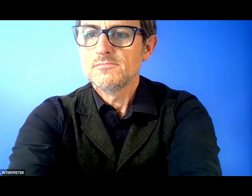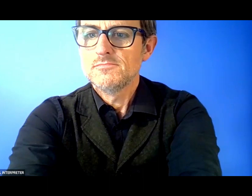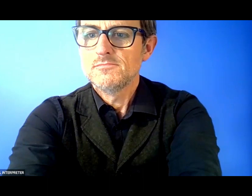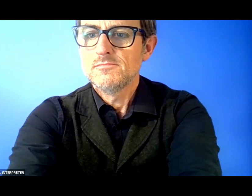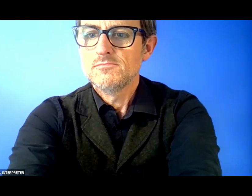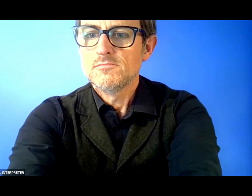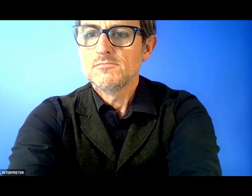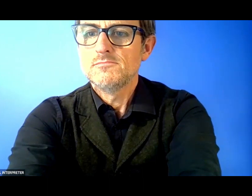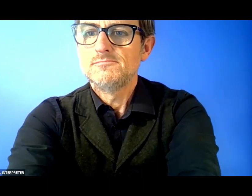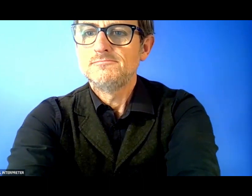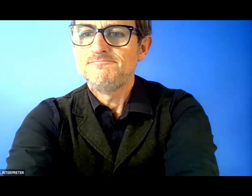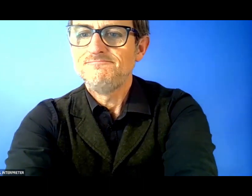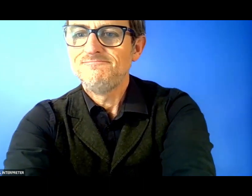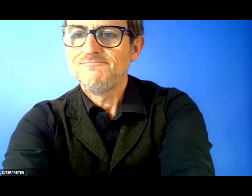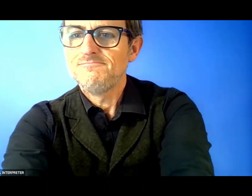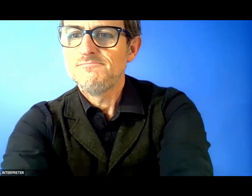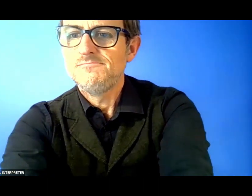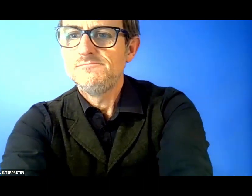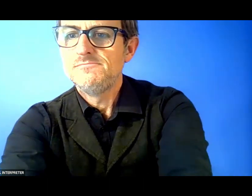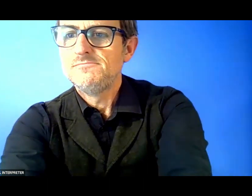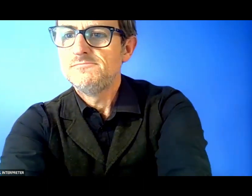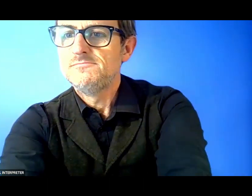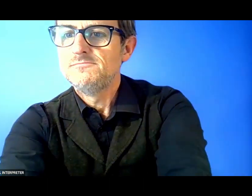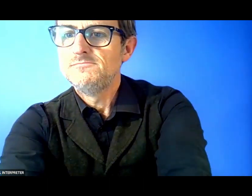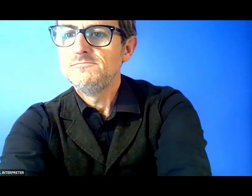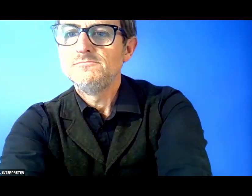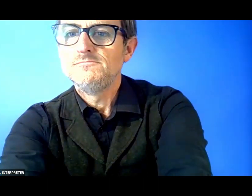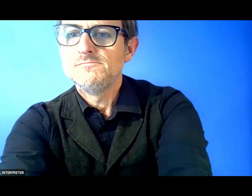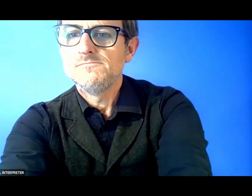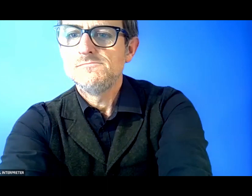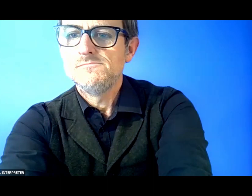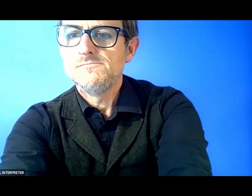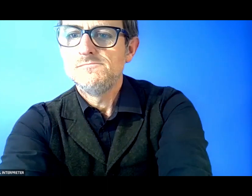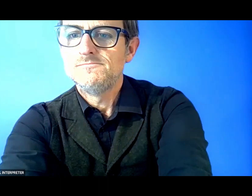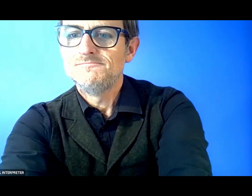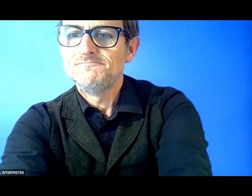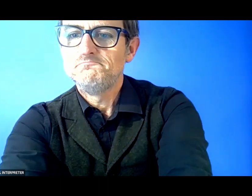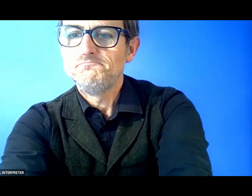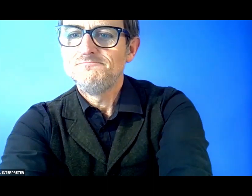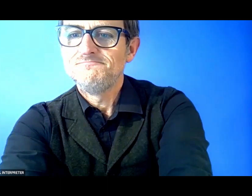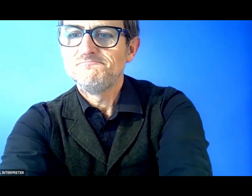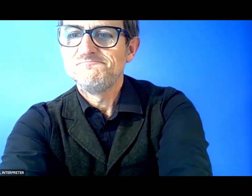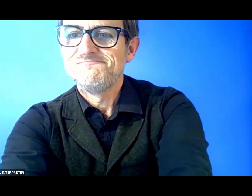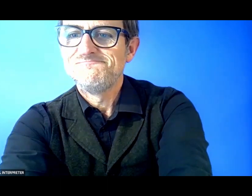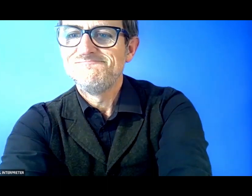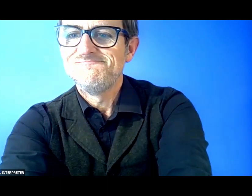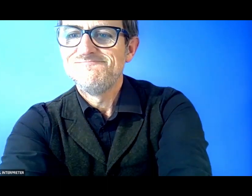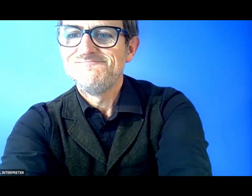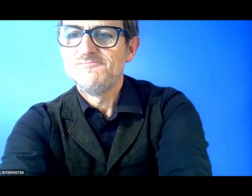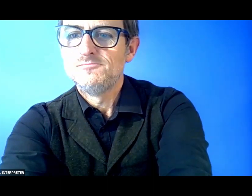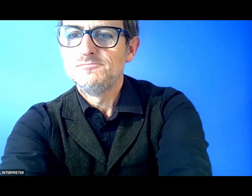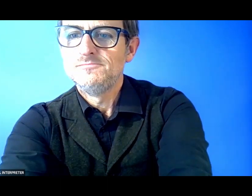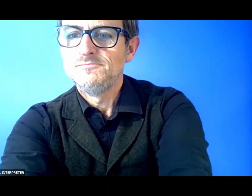I wanted to know how tasty that was, which actually brings up a point that I haven't had any donuts today, and it makes me a little bit sad.